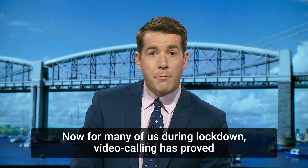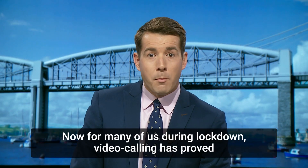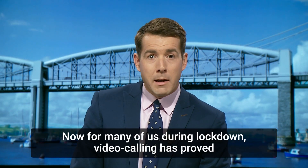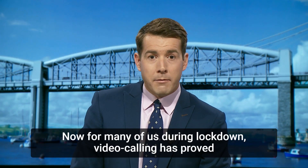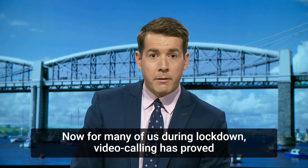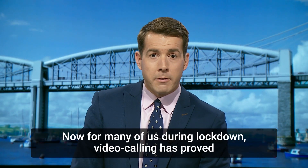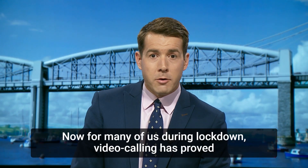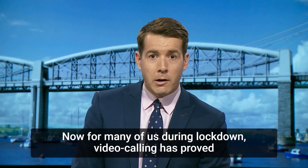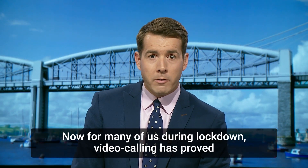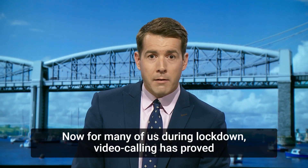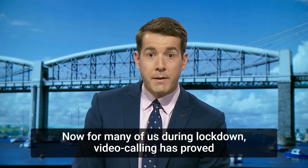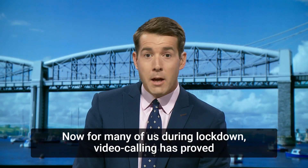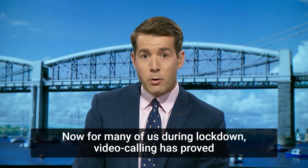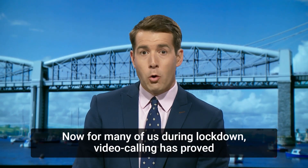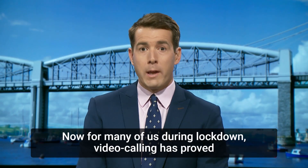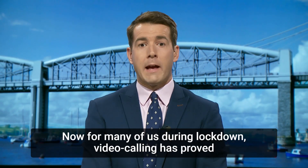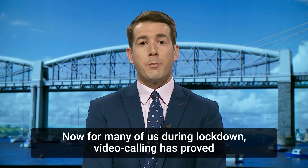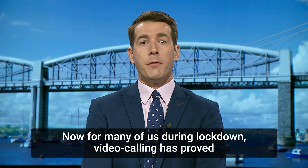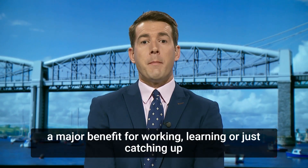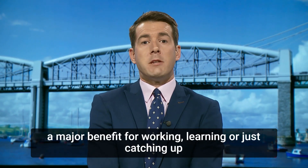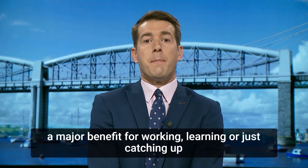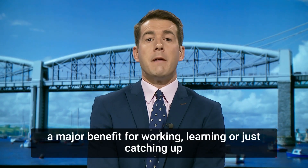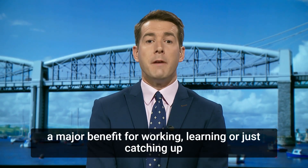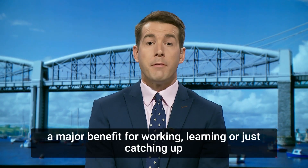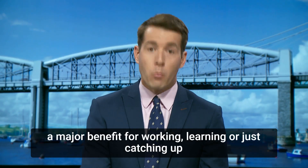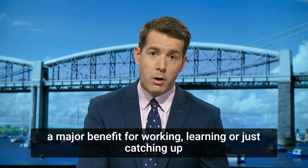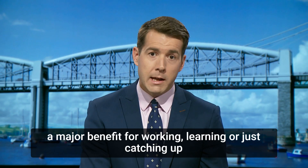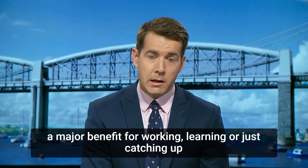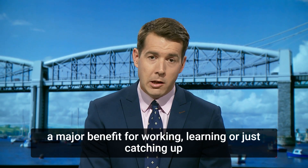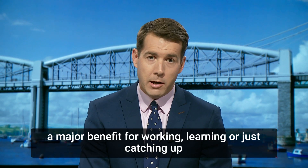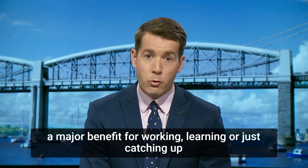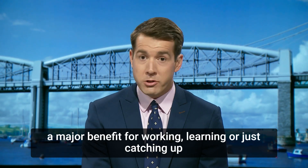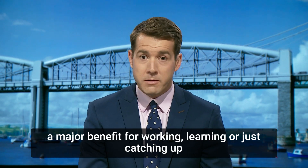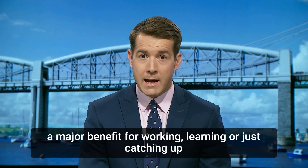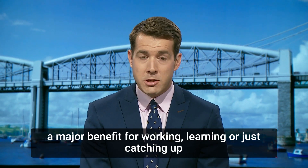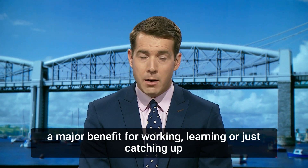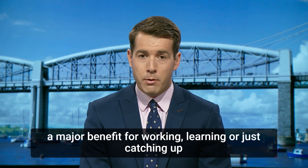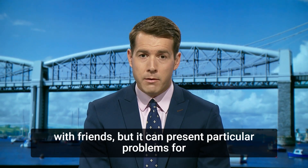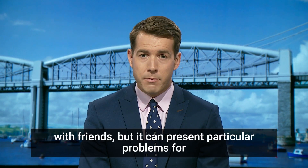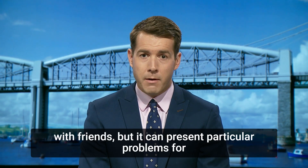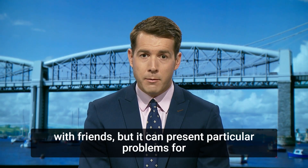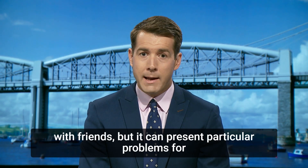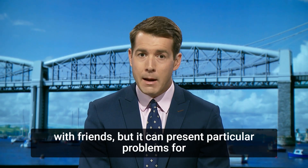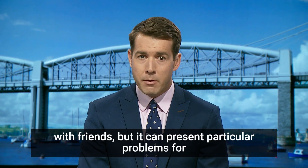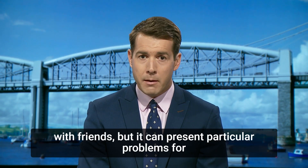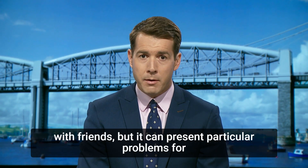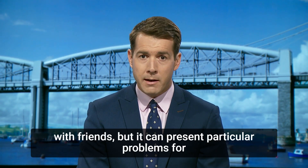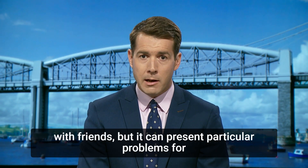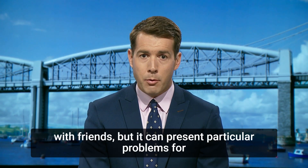Now, for many of us during lockdown, video calling has proved a major benefit for working, learning or just catching up with friends, but it can present particular problems